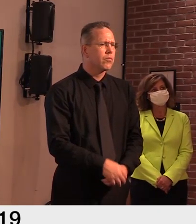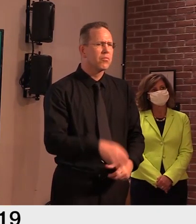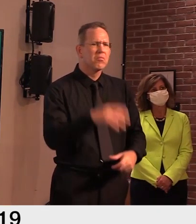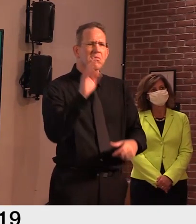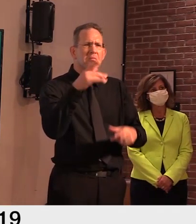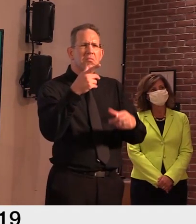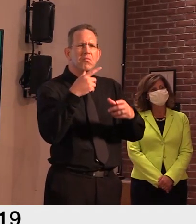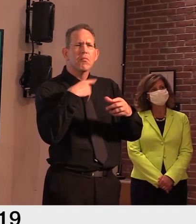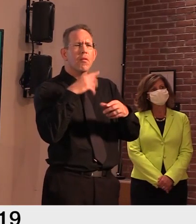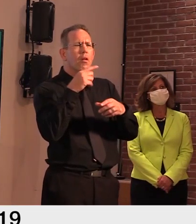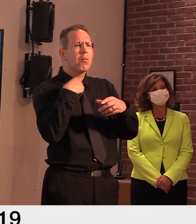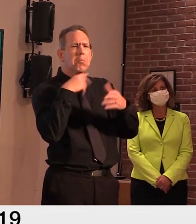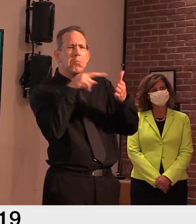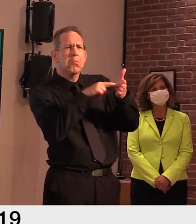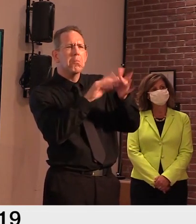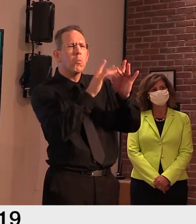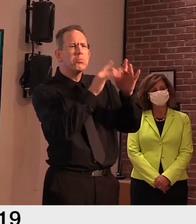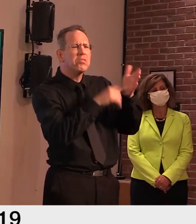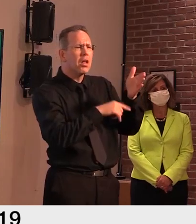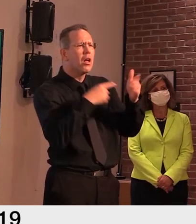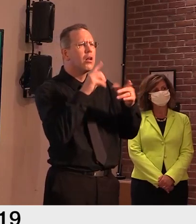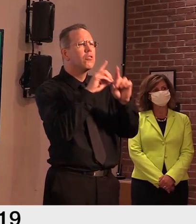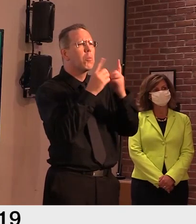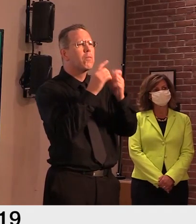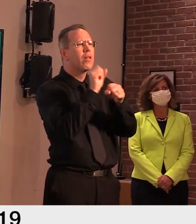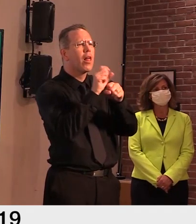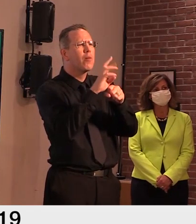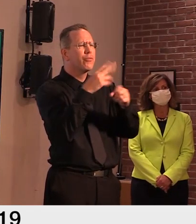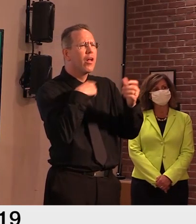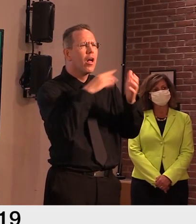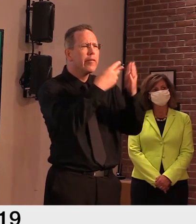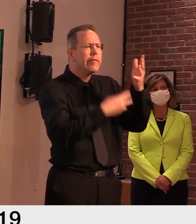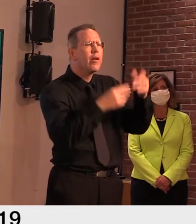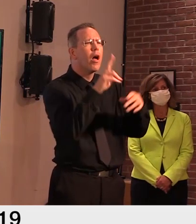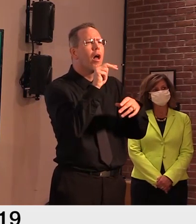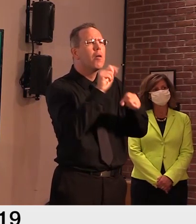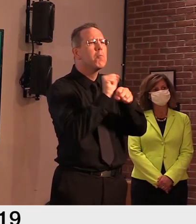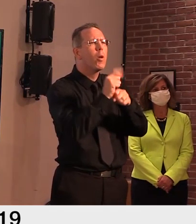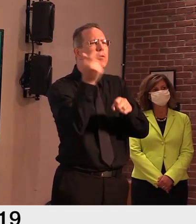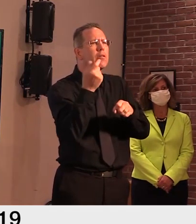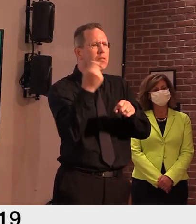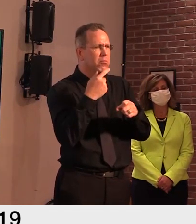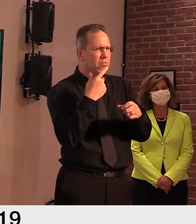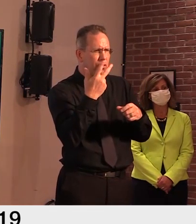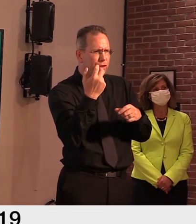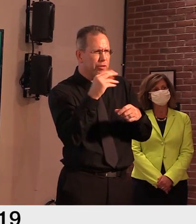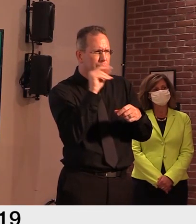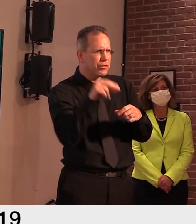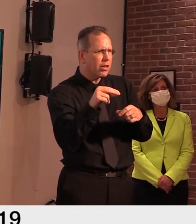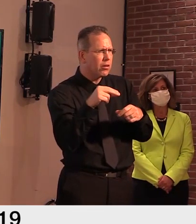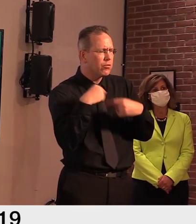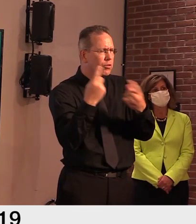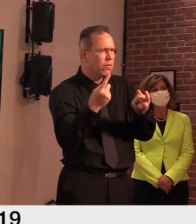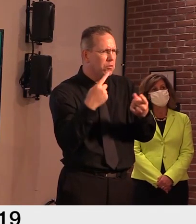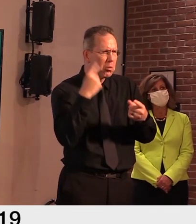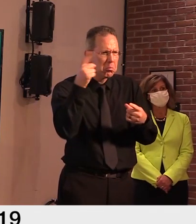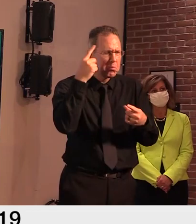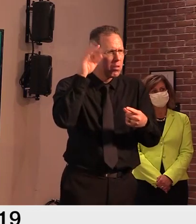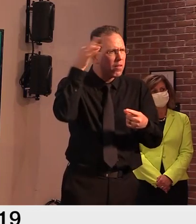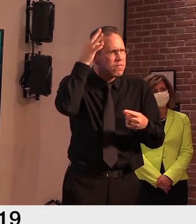There's only a few weeks left before the federal $600 unemployment benefit runs out.